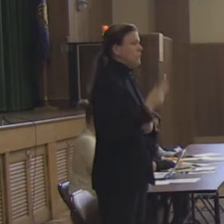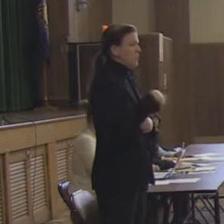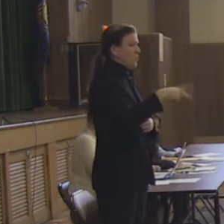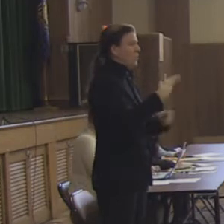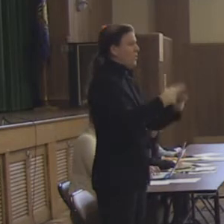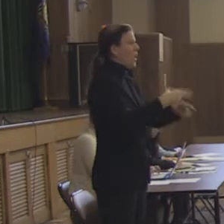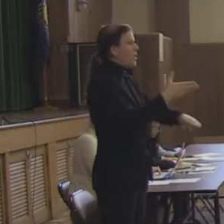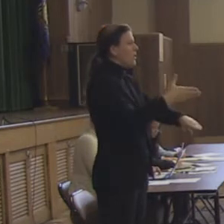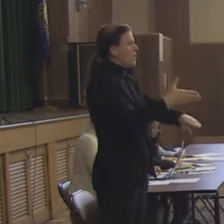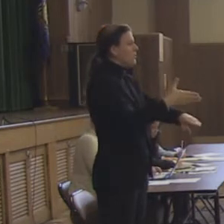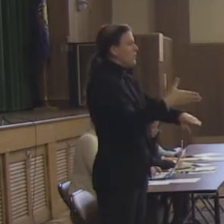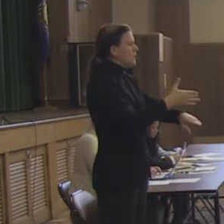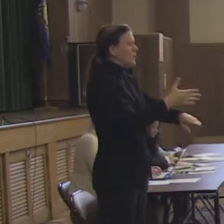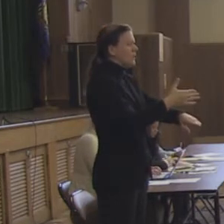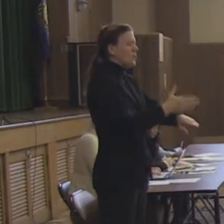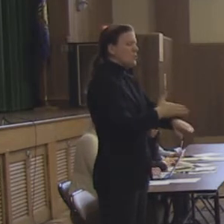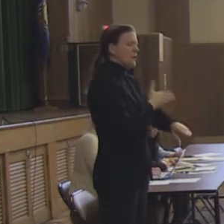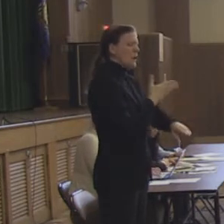called